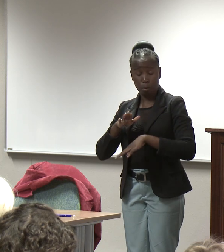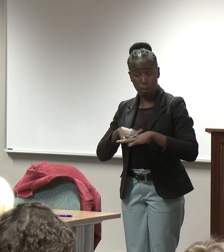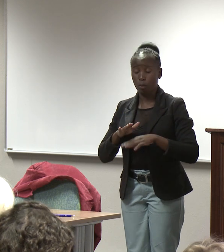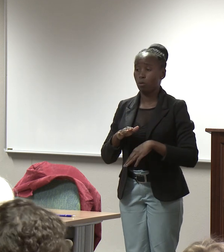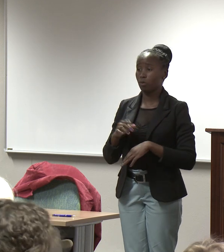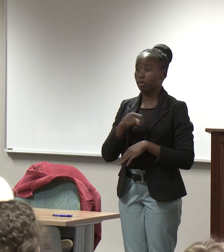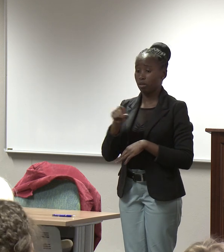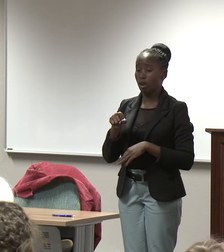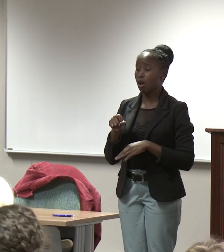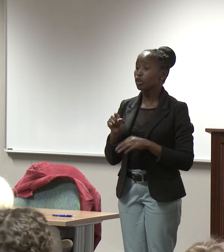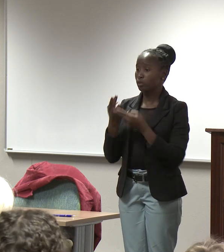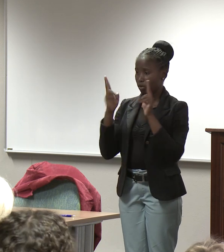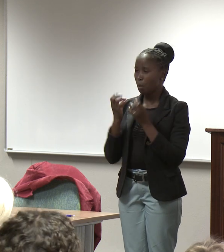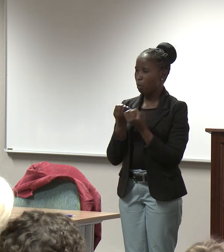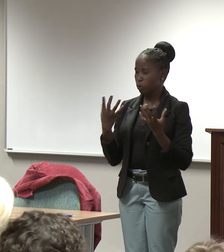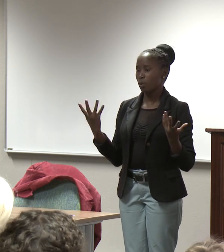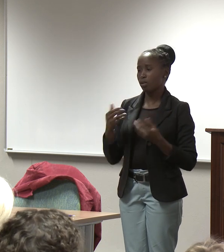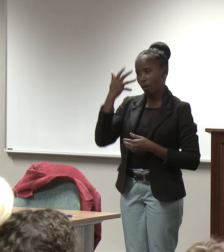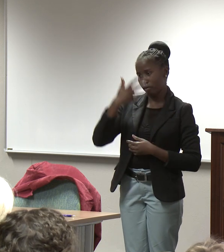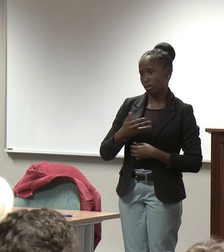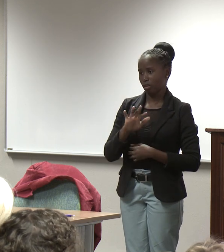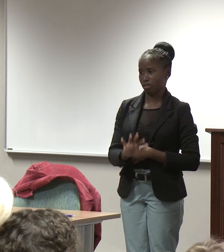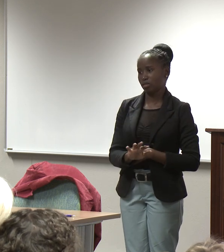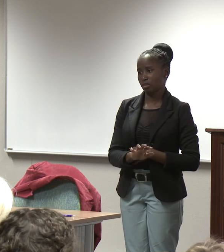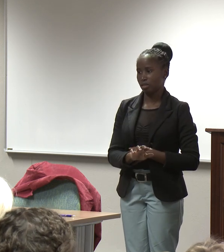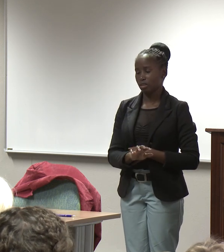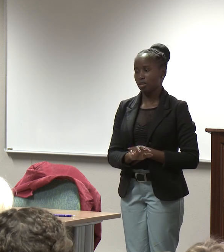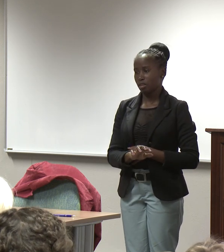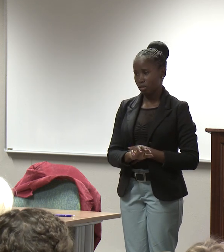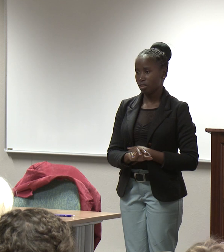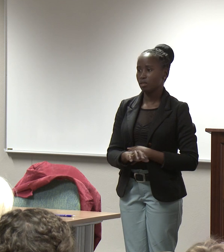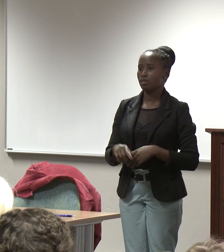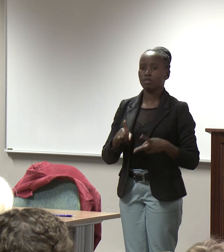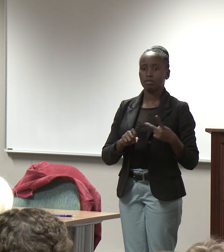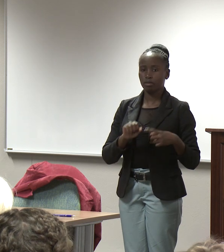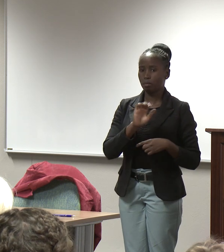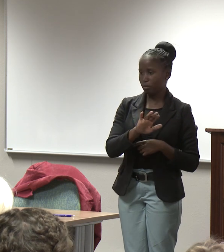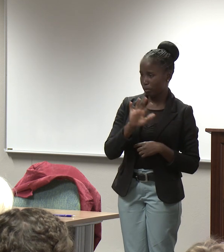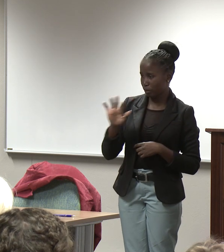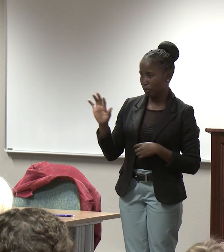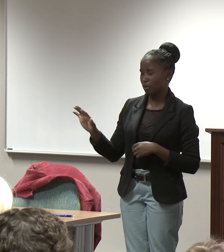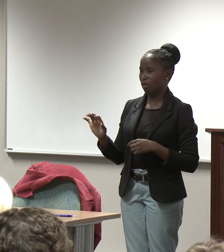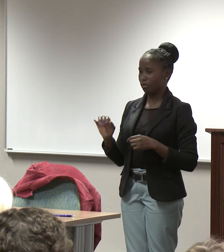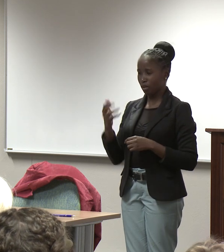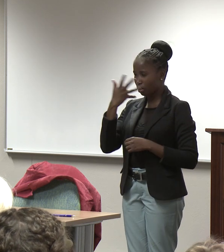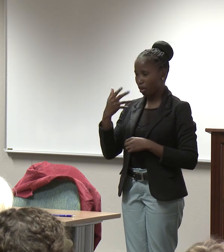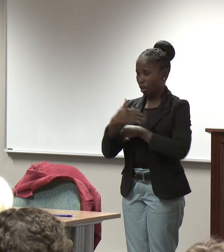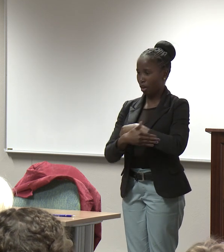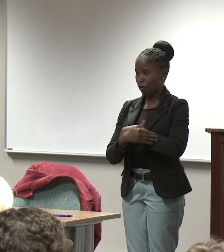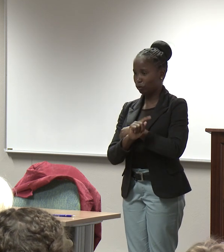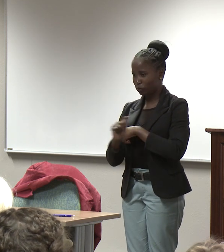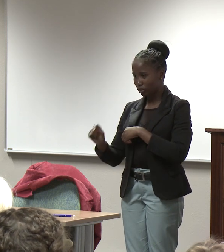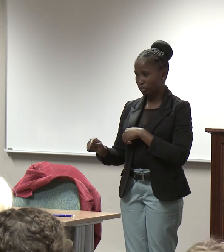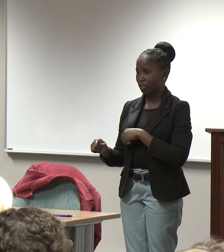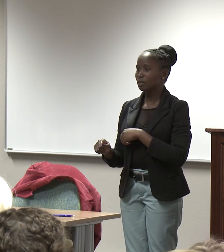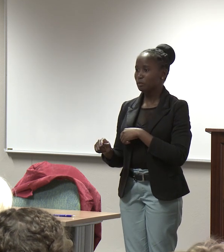all of them are African, as you know, from Timbuktu to Al-Azhar, much before Bologna, two or three